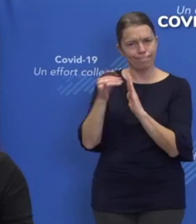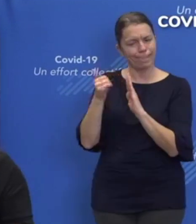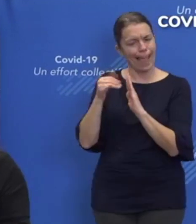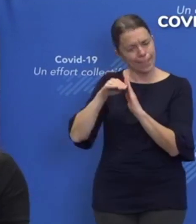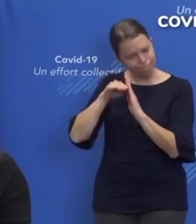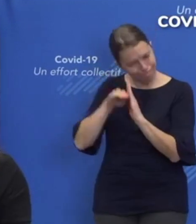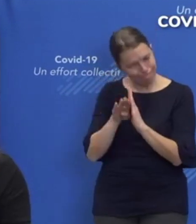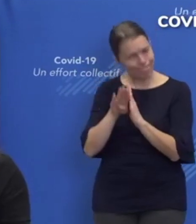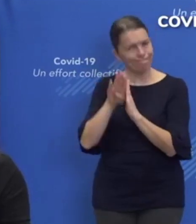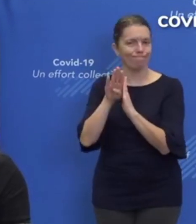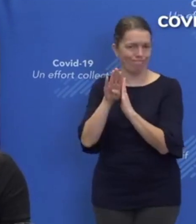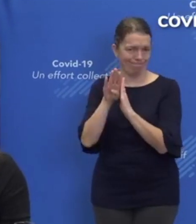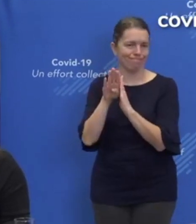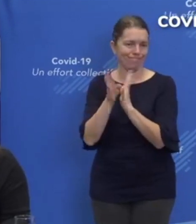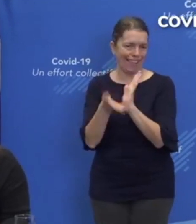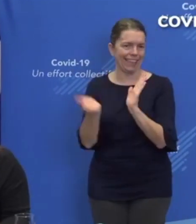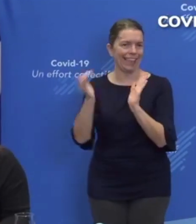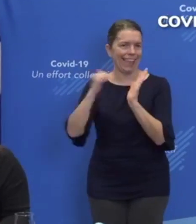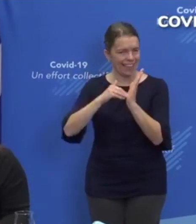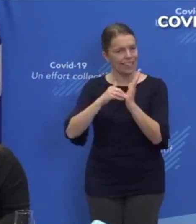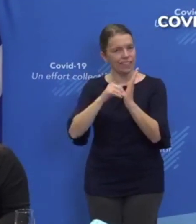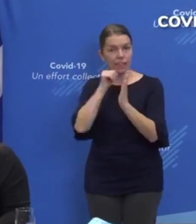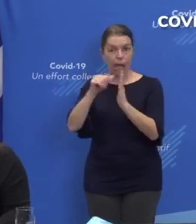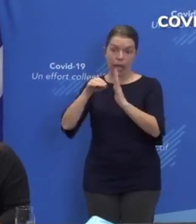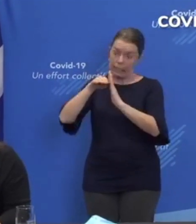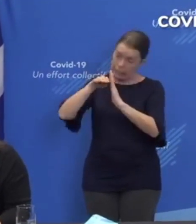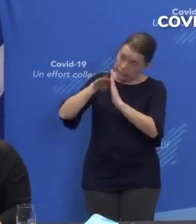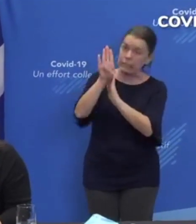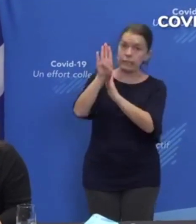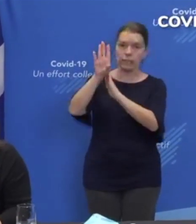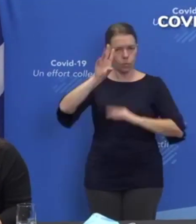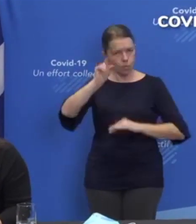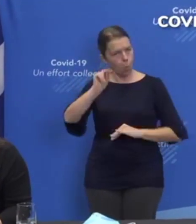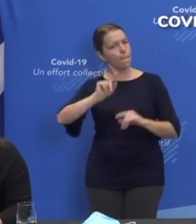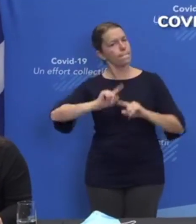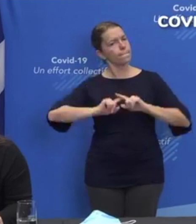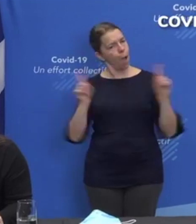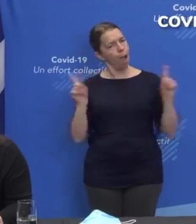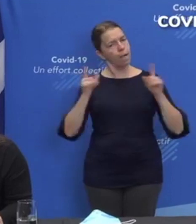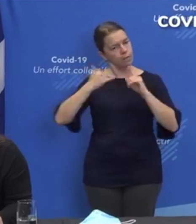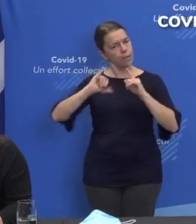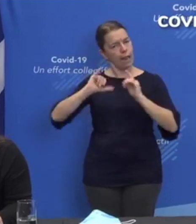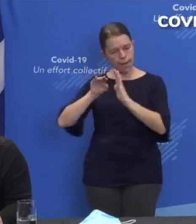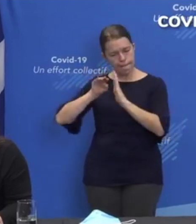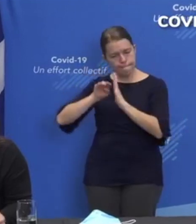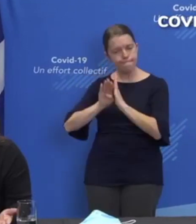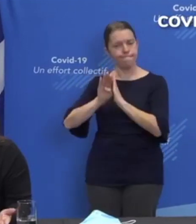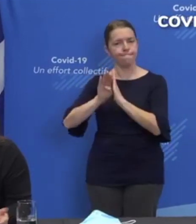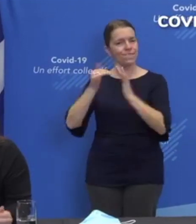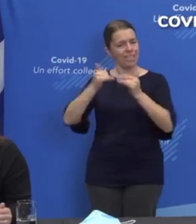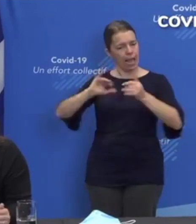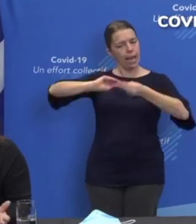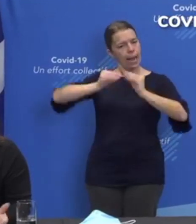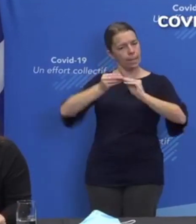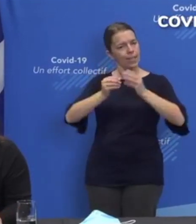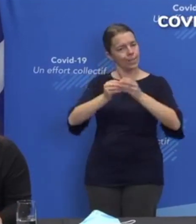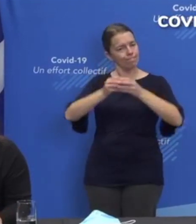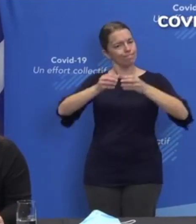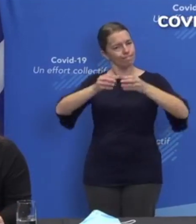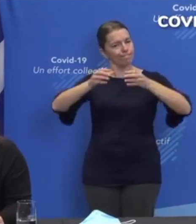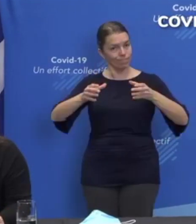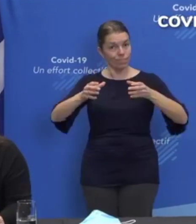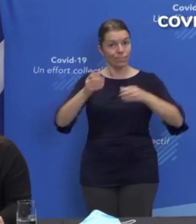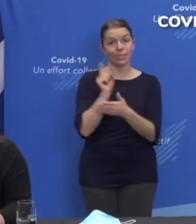that is exponential, but we still see a higher number each day. Last week we had an average